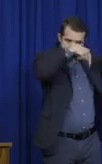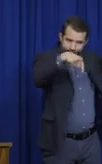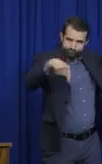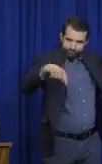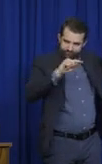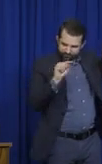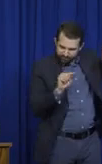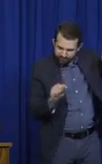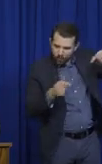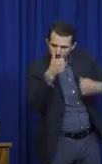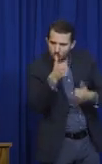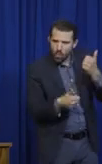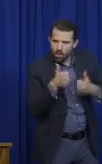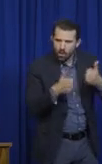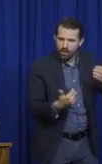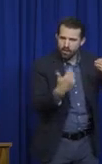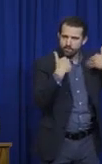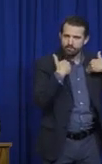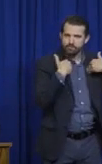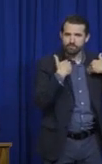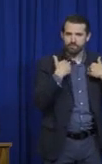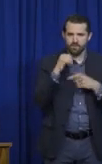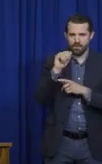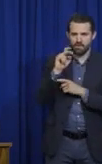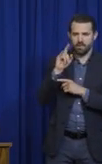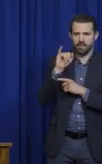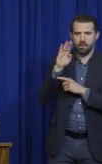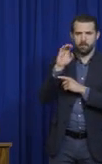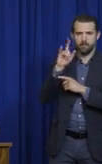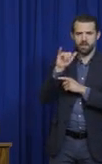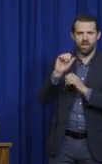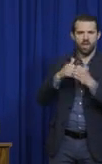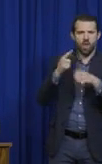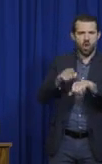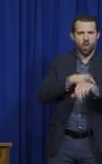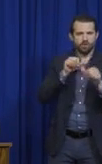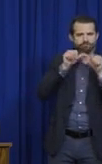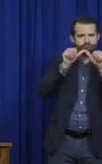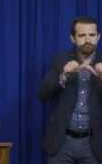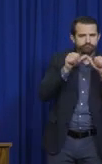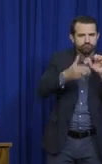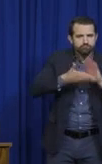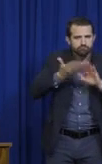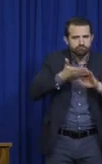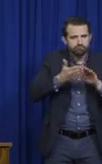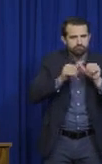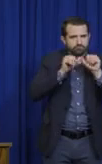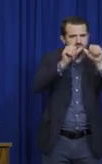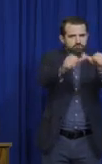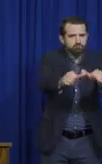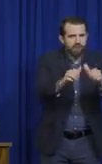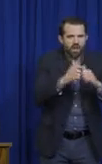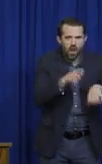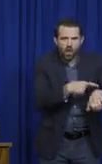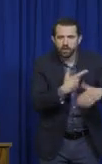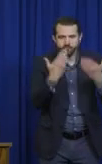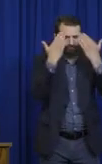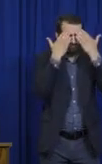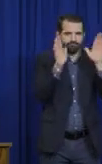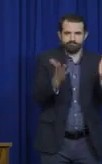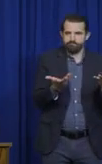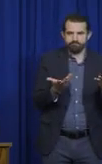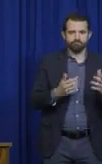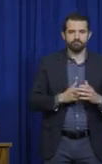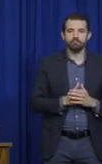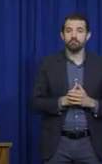those antibodies, how long they might stick around in your body for, which is to say, we don't know whether, even if you've got some